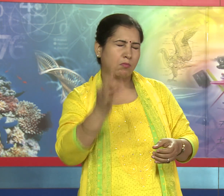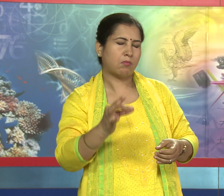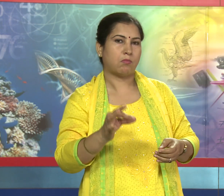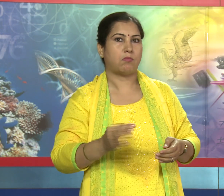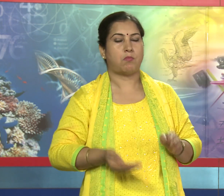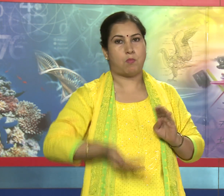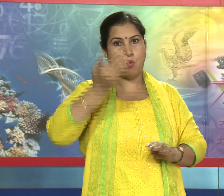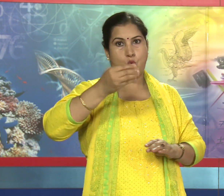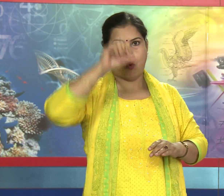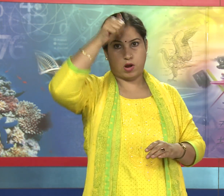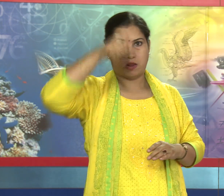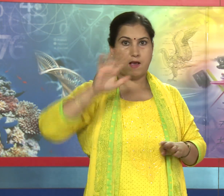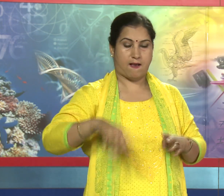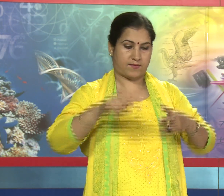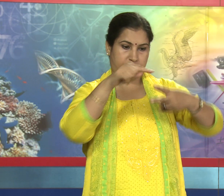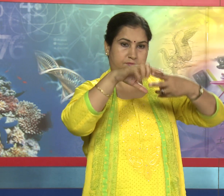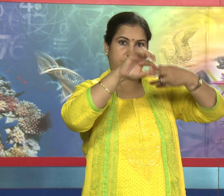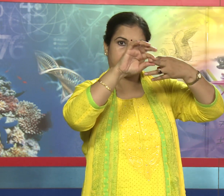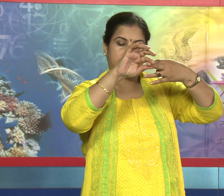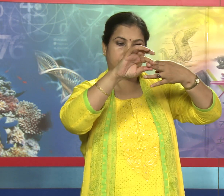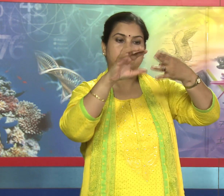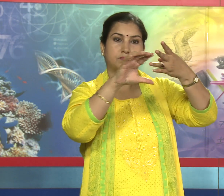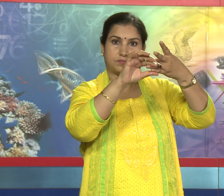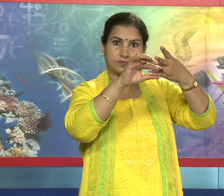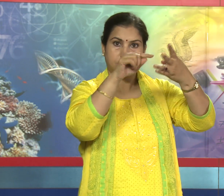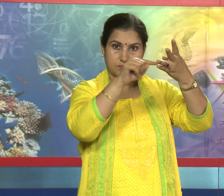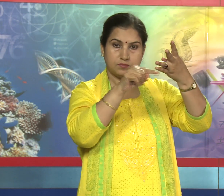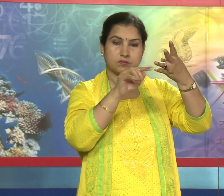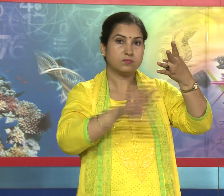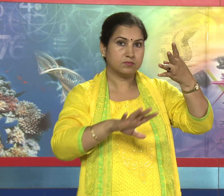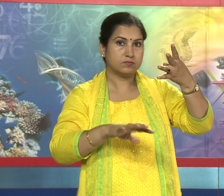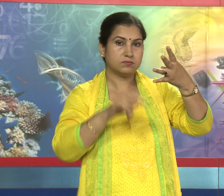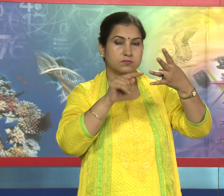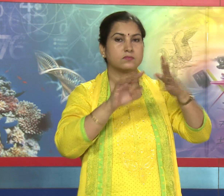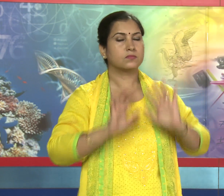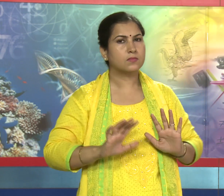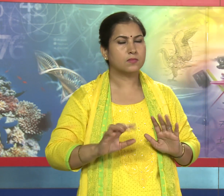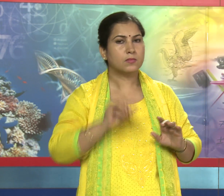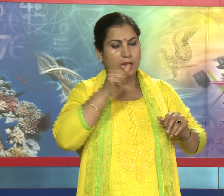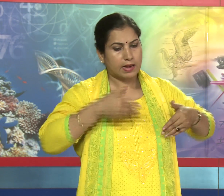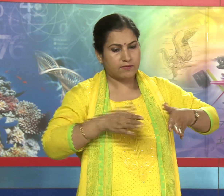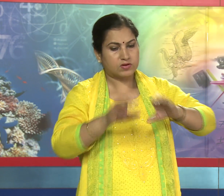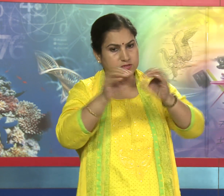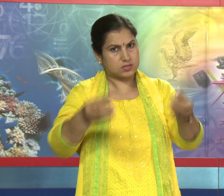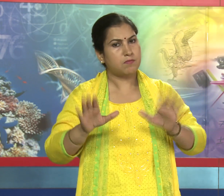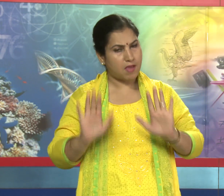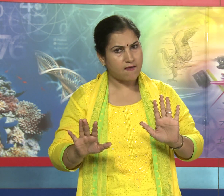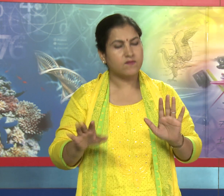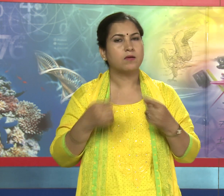of India, and the remaining two, third and fourth, are river system, but their importance